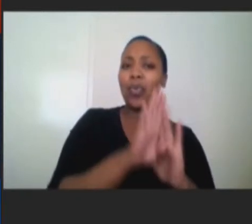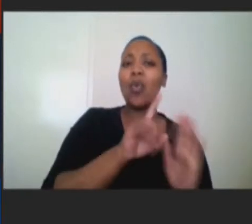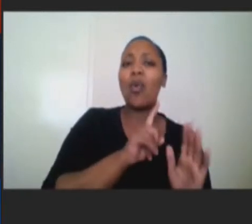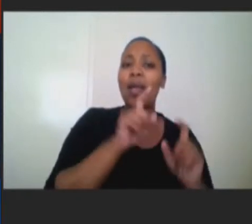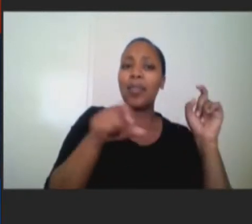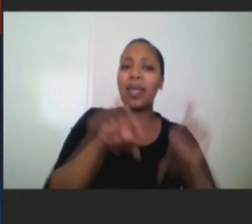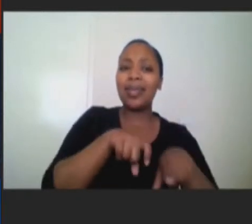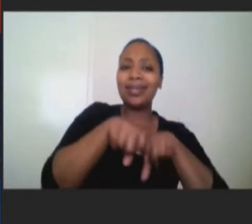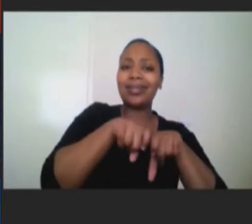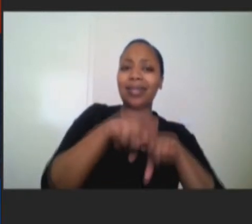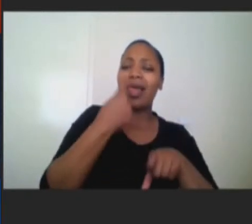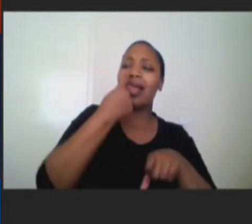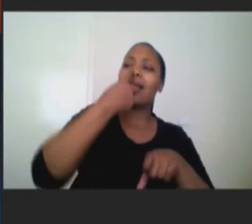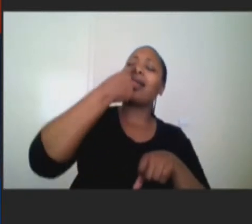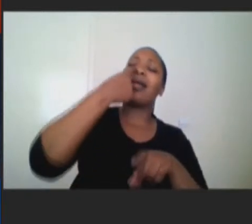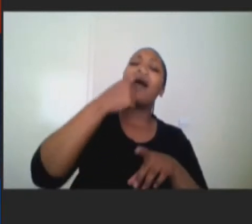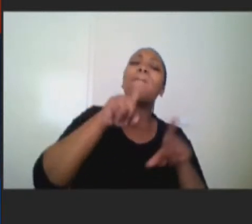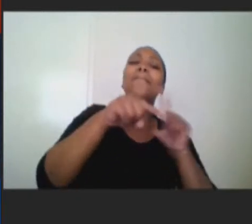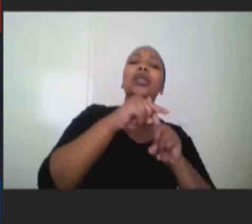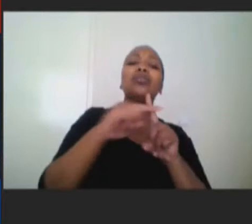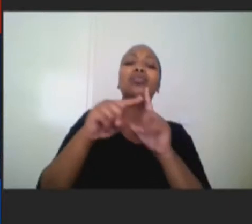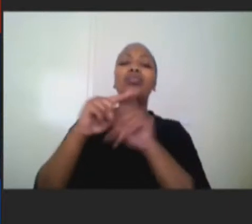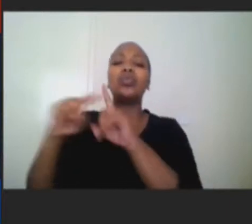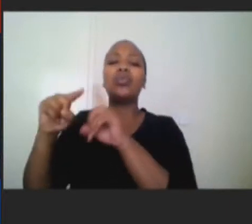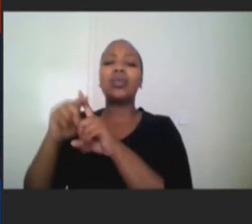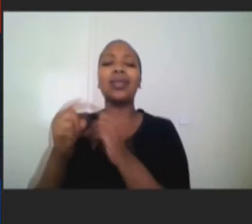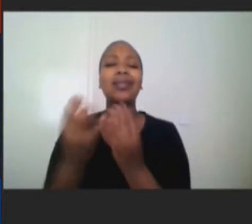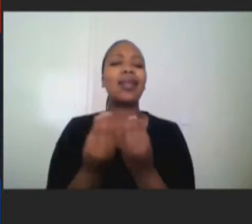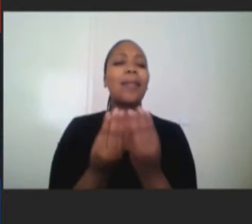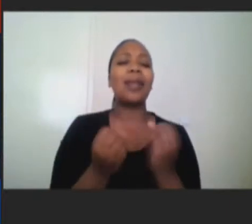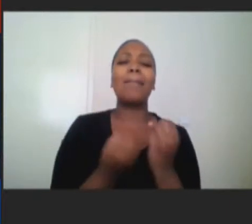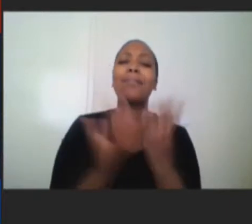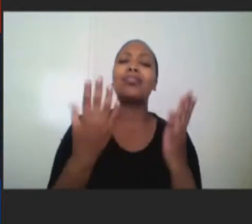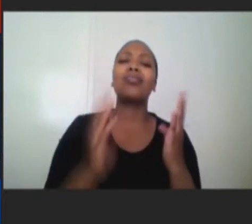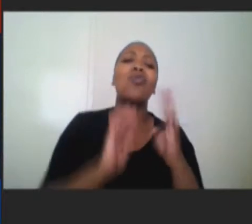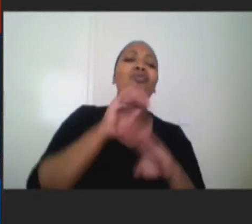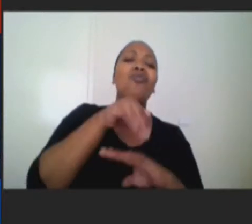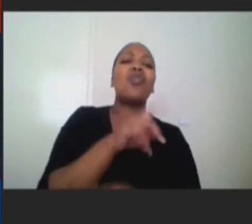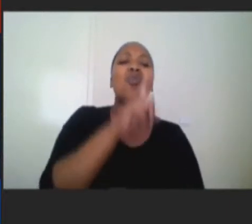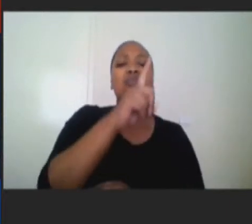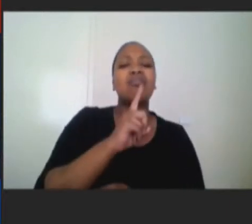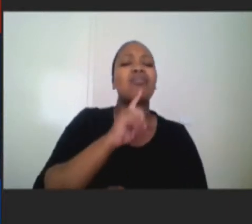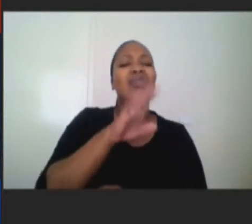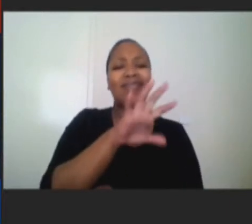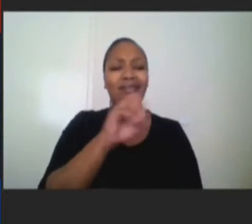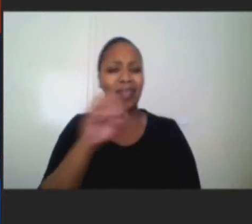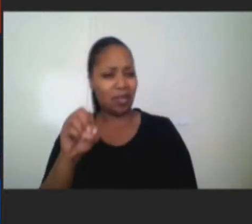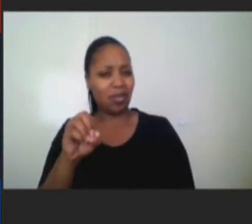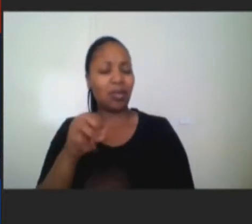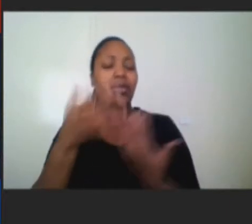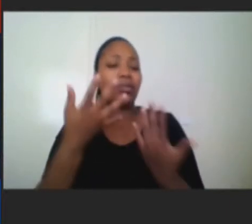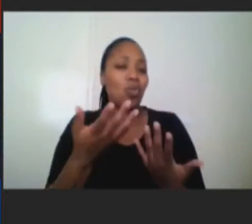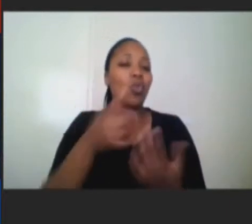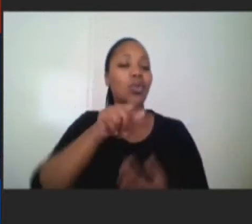is most likely going to extend to the other provinces. And I think we need to, in terms of our plans for